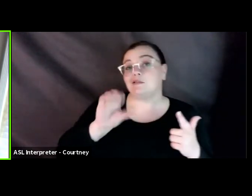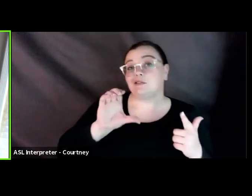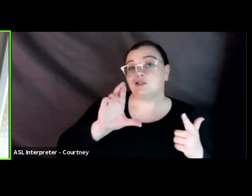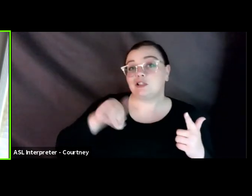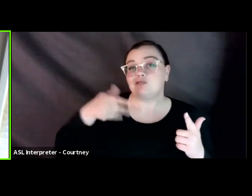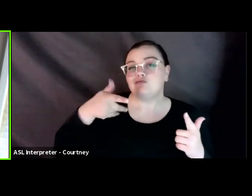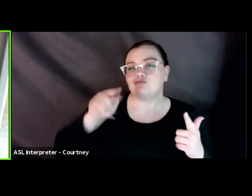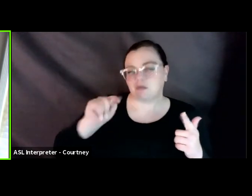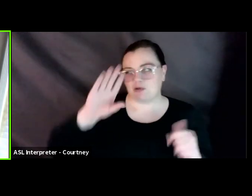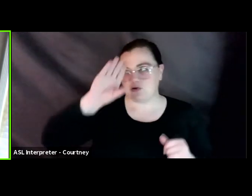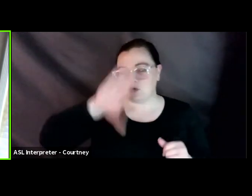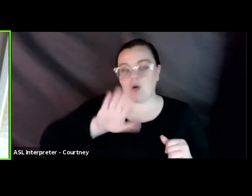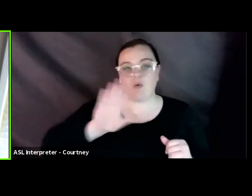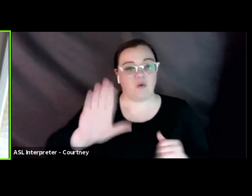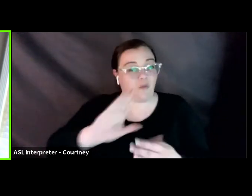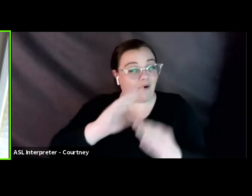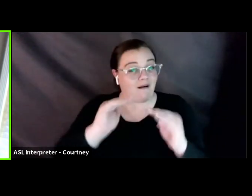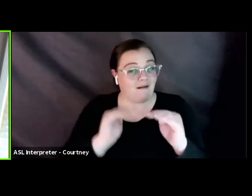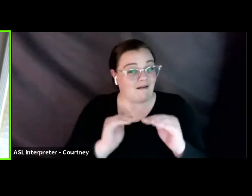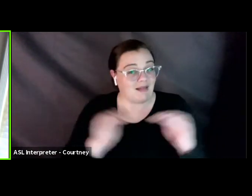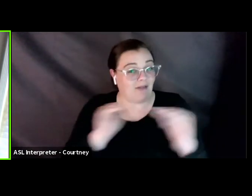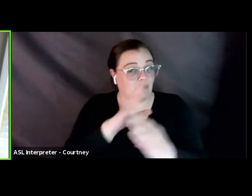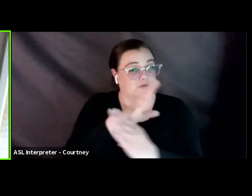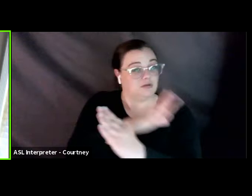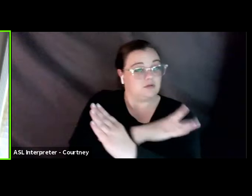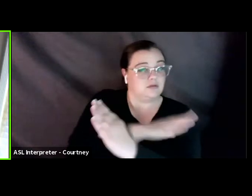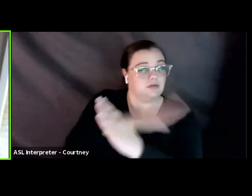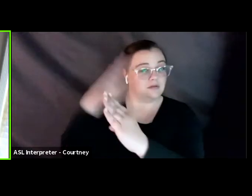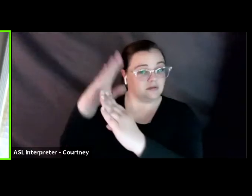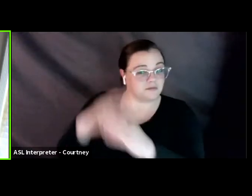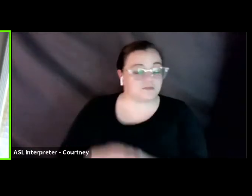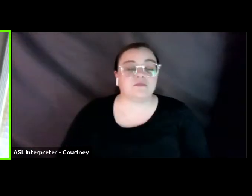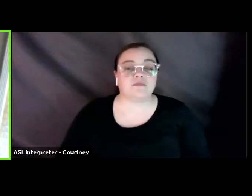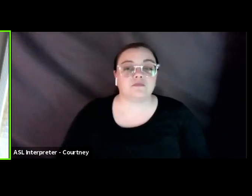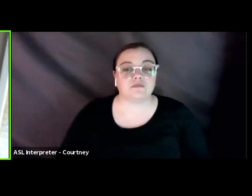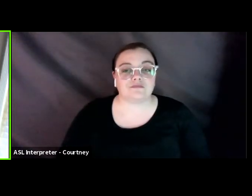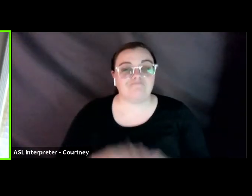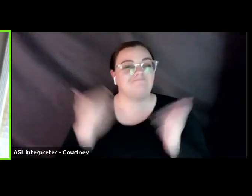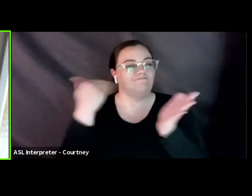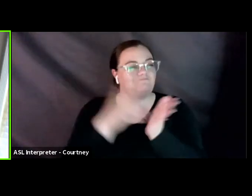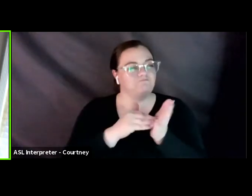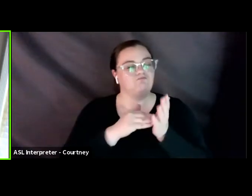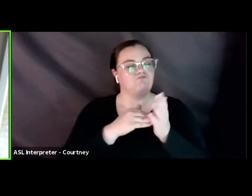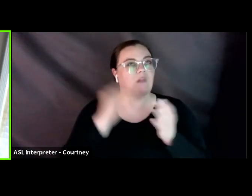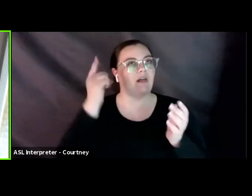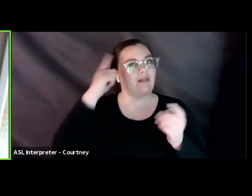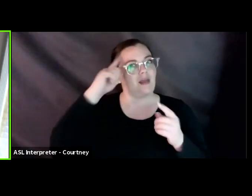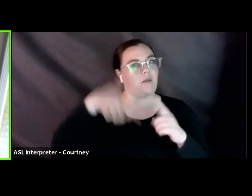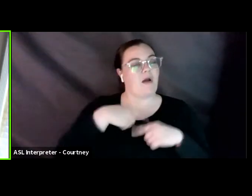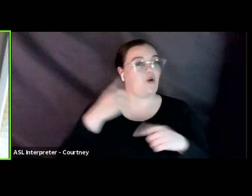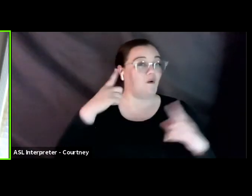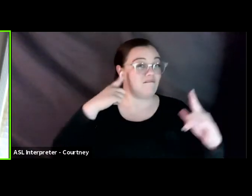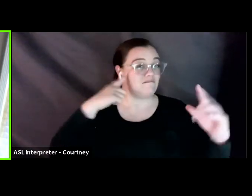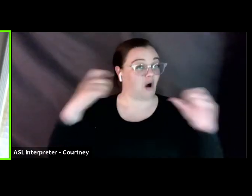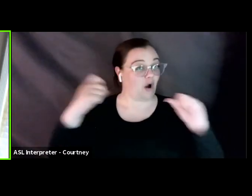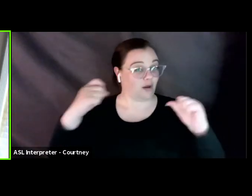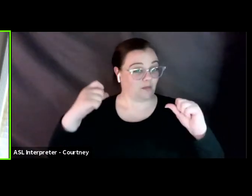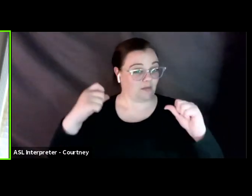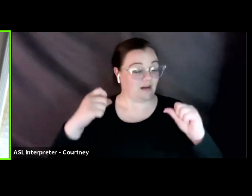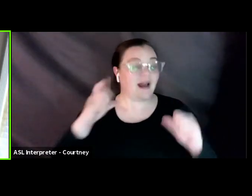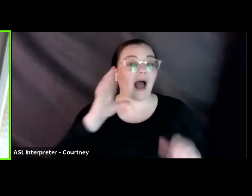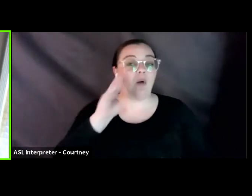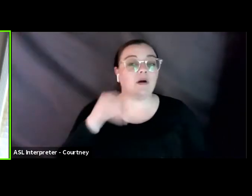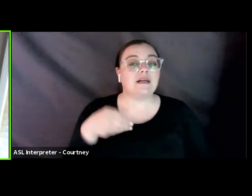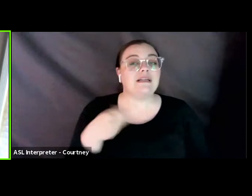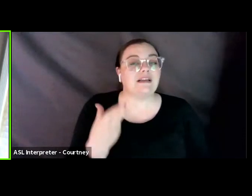And I want you to, again, be mindful of your volume. I want you to be at a 4 or a 5. And I'm gonna give you a closed vowel, and